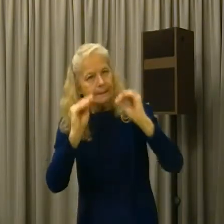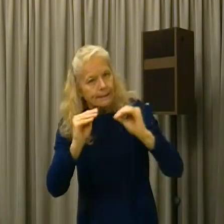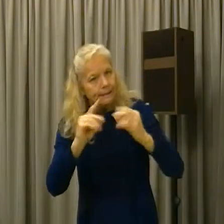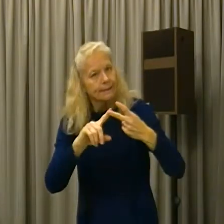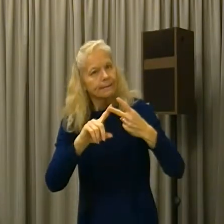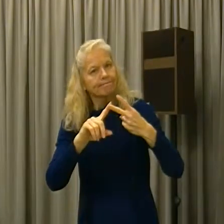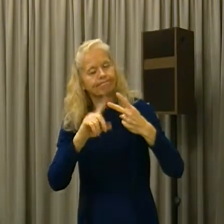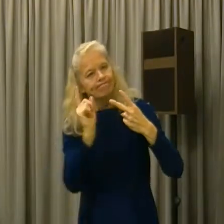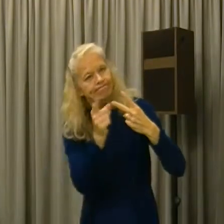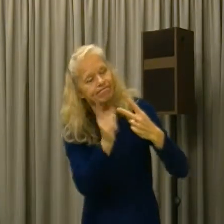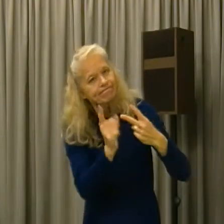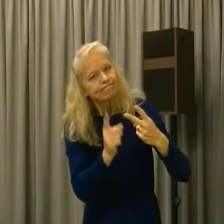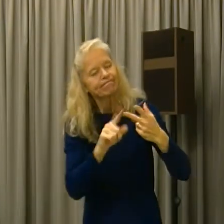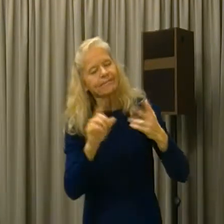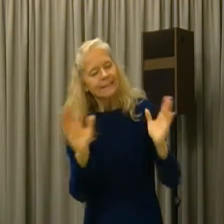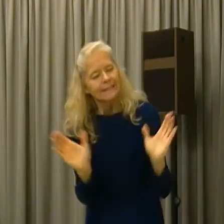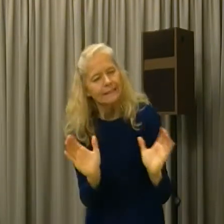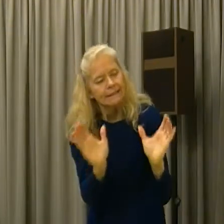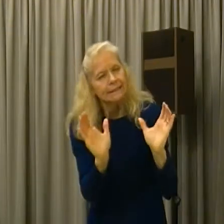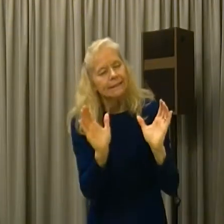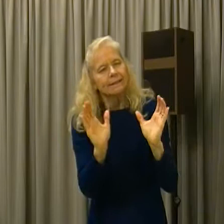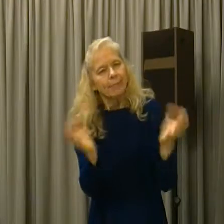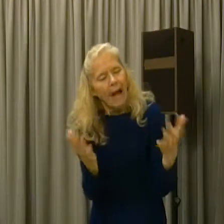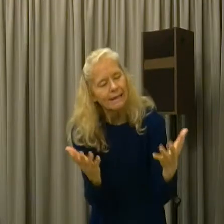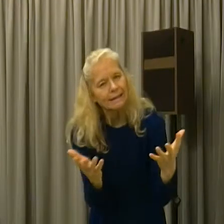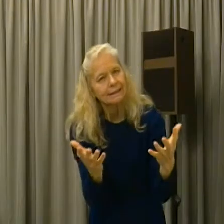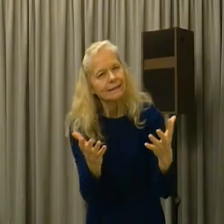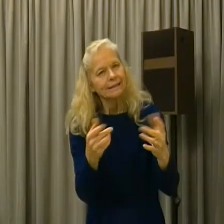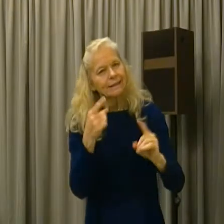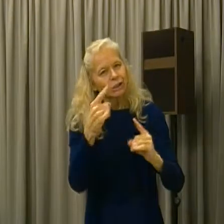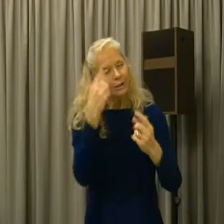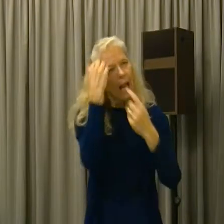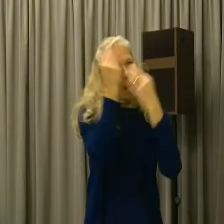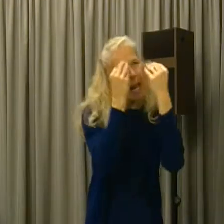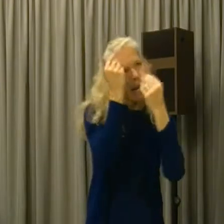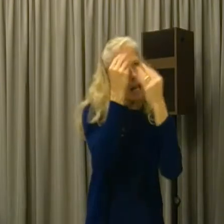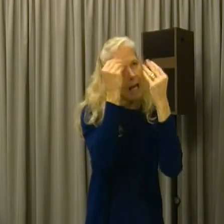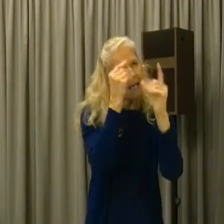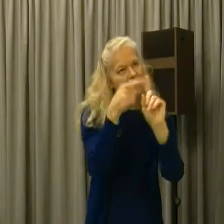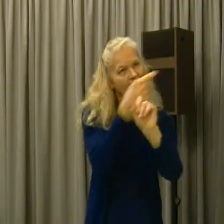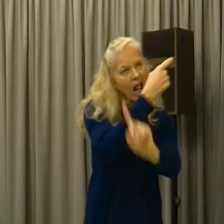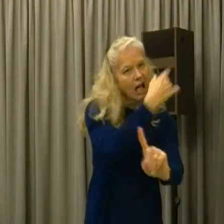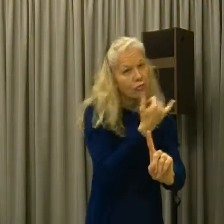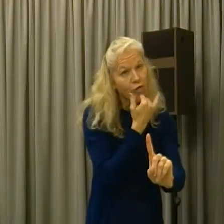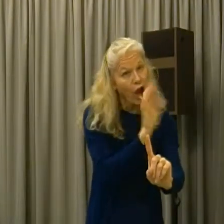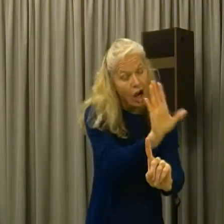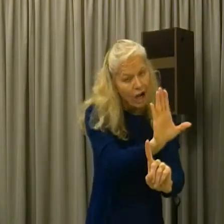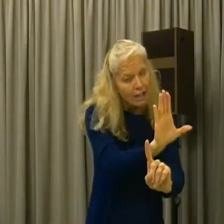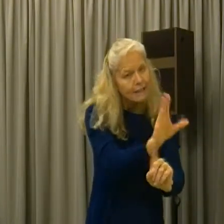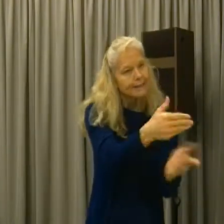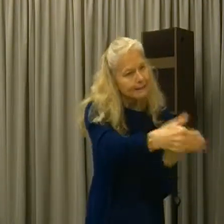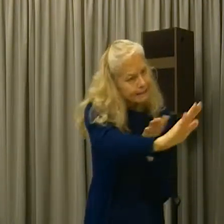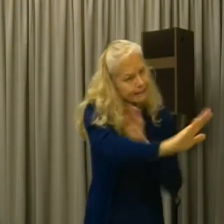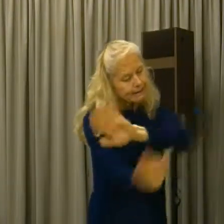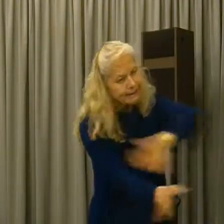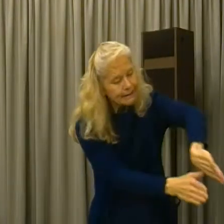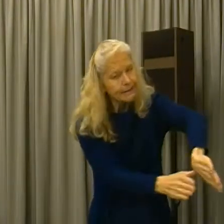and encouraging. Trying to get them from the wrong thinking to the right thinking, which is the Word of God. And